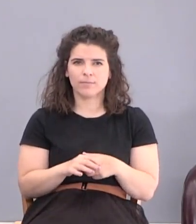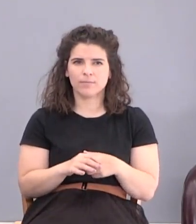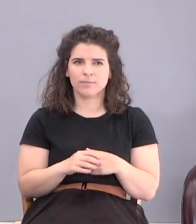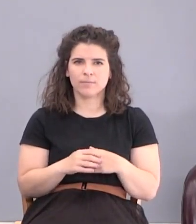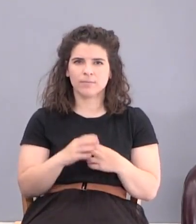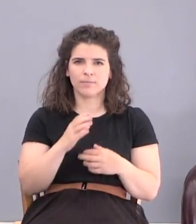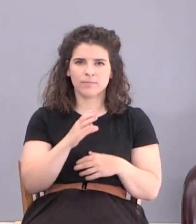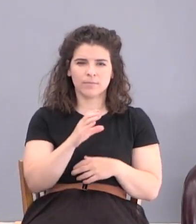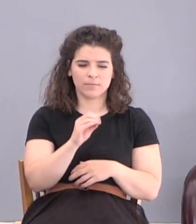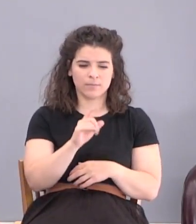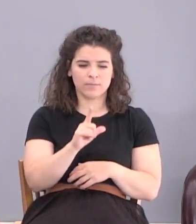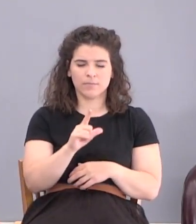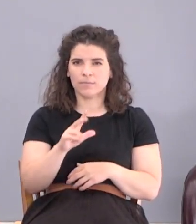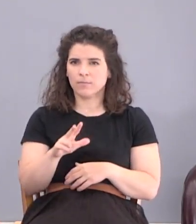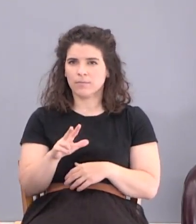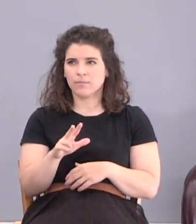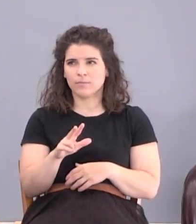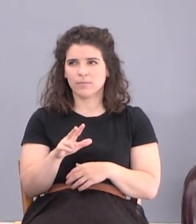Colossians